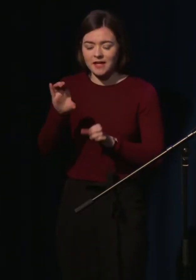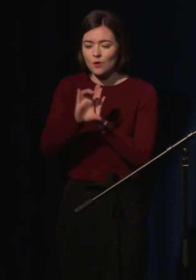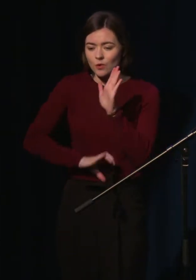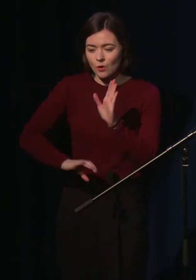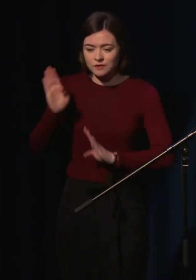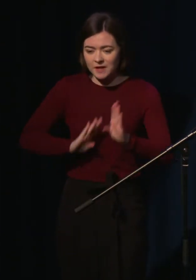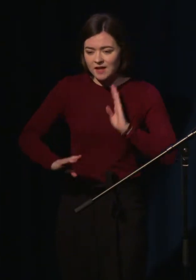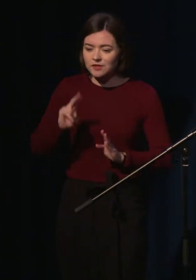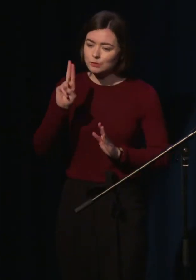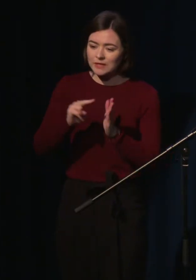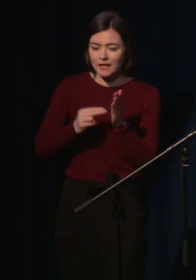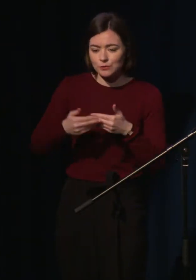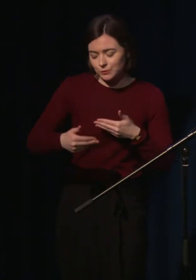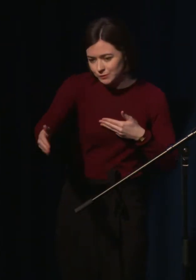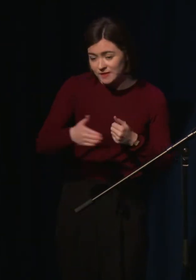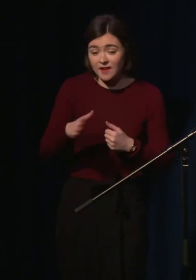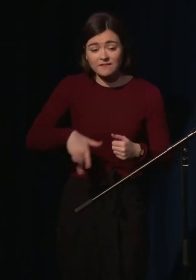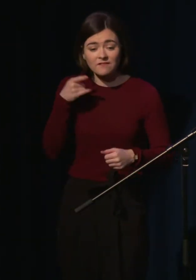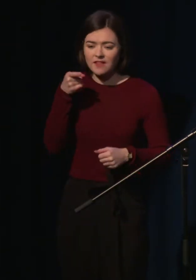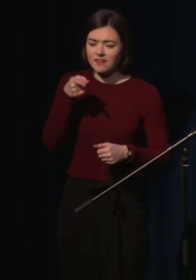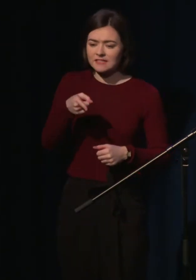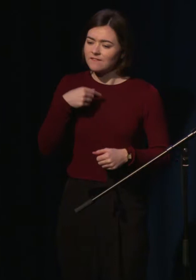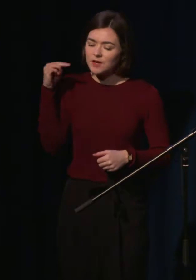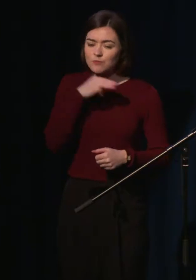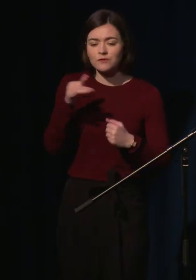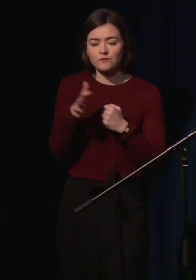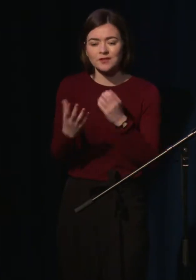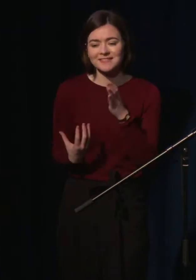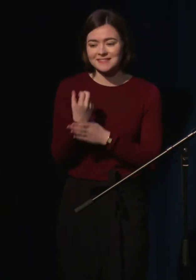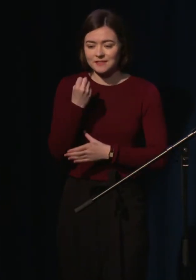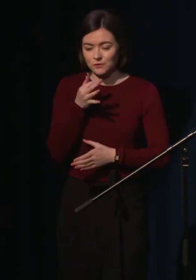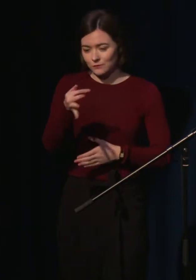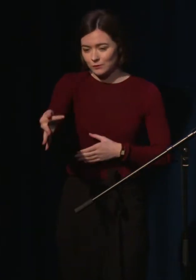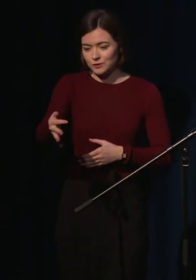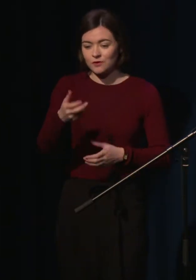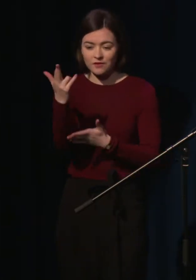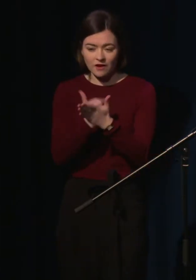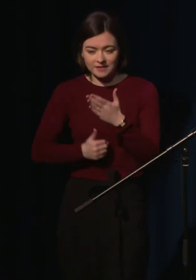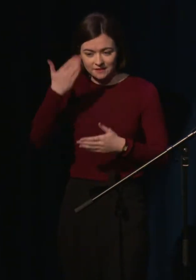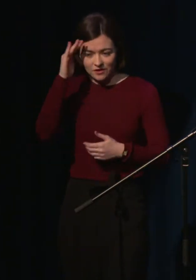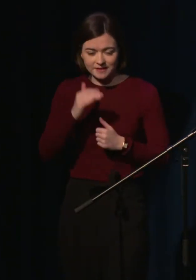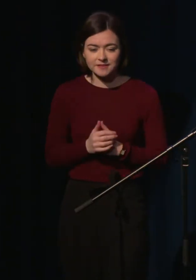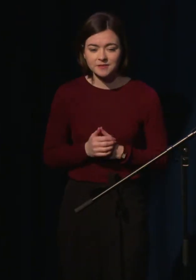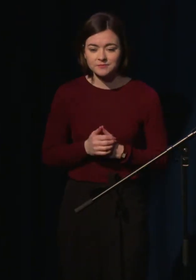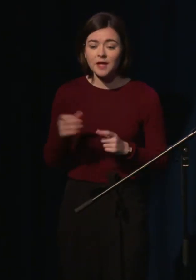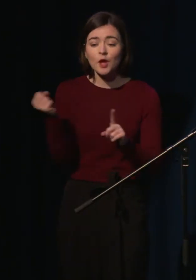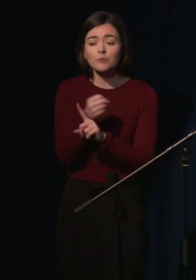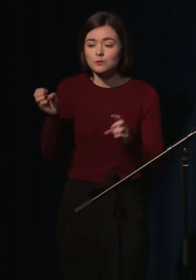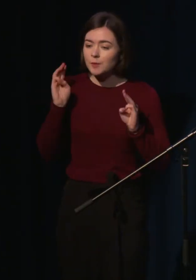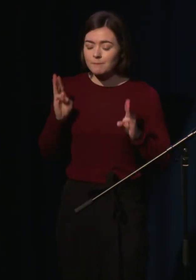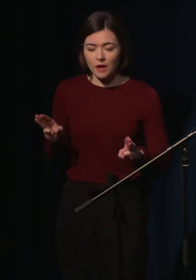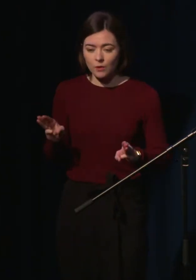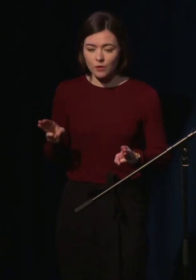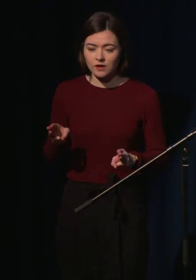this, to my mind, is vital for the successful future of the arts in Ireland. Abuse of power is